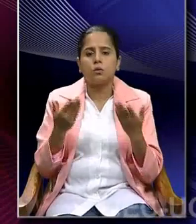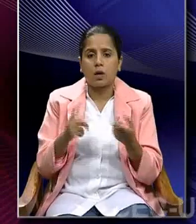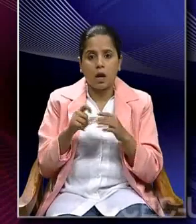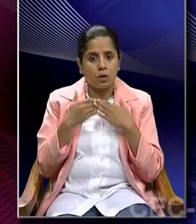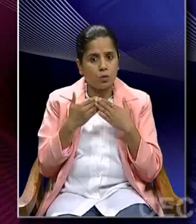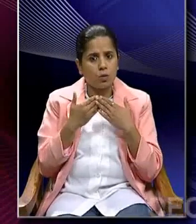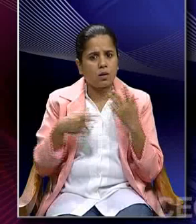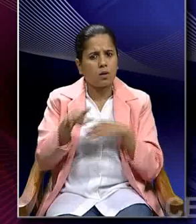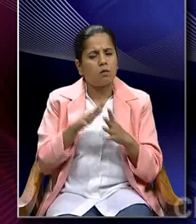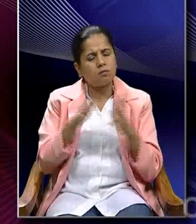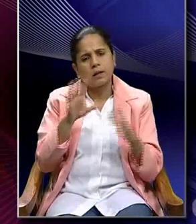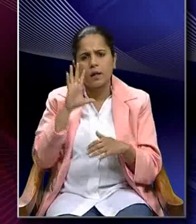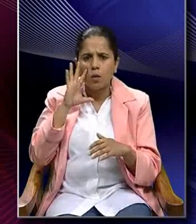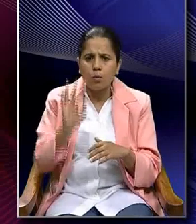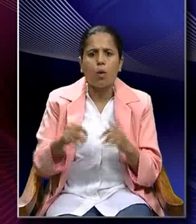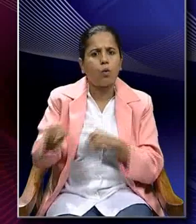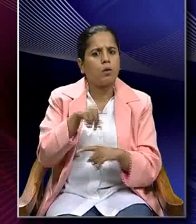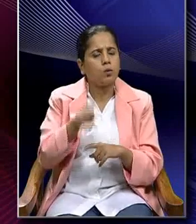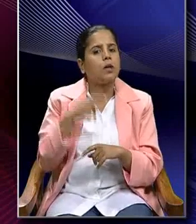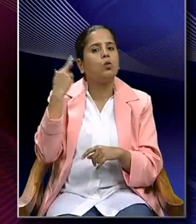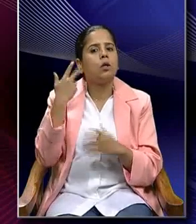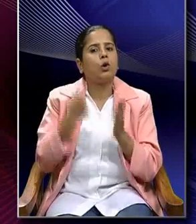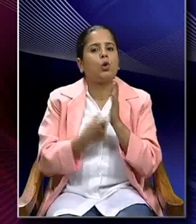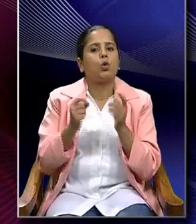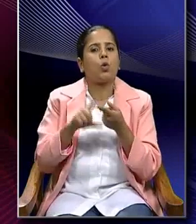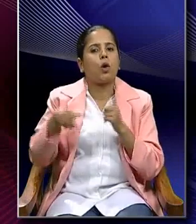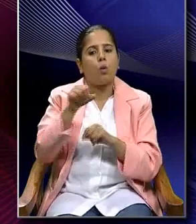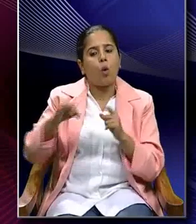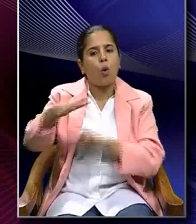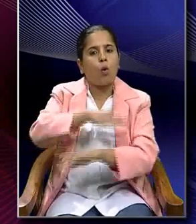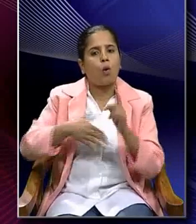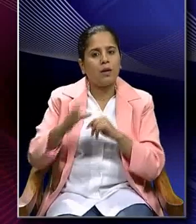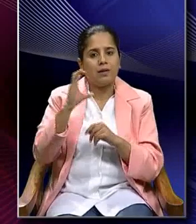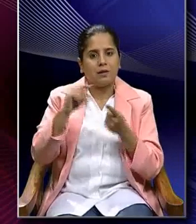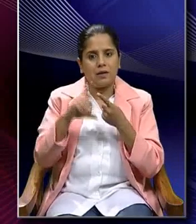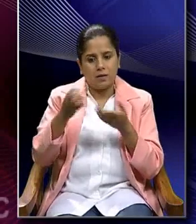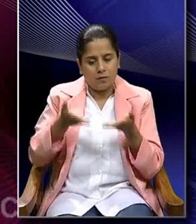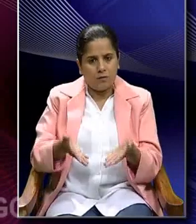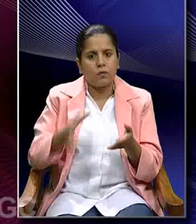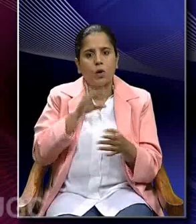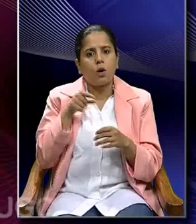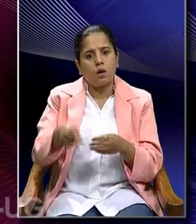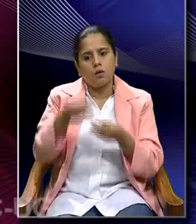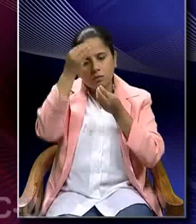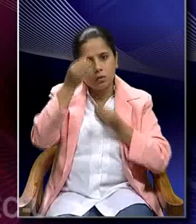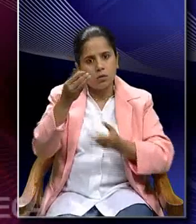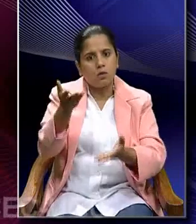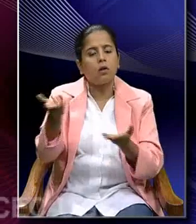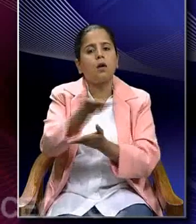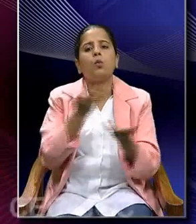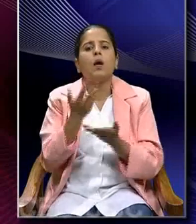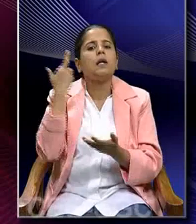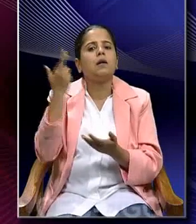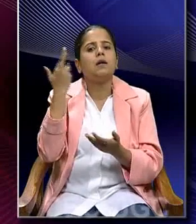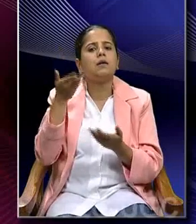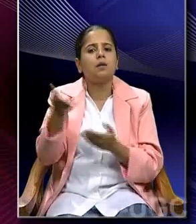Education is extremely important, and therefore the role of an organization like CEC to communicate what are the reasons for